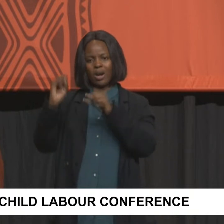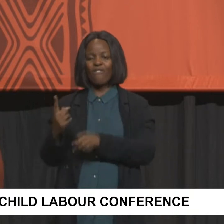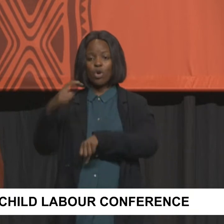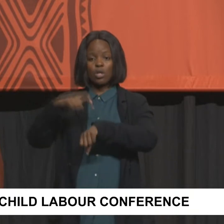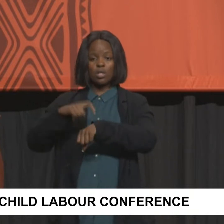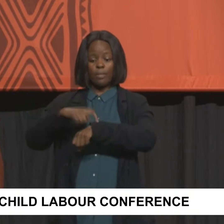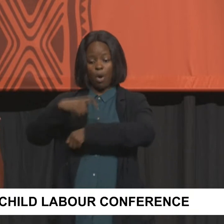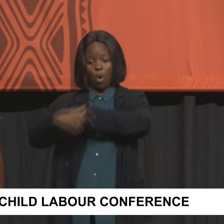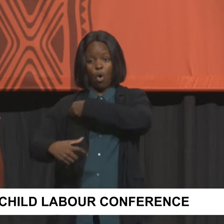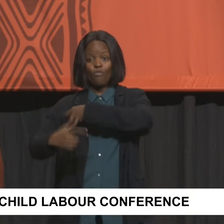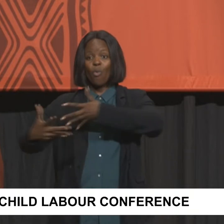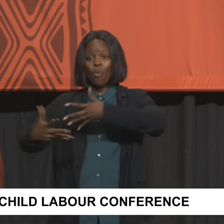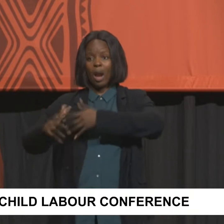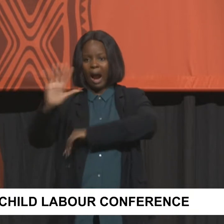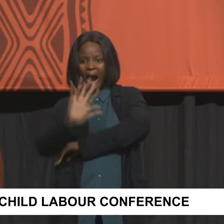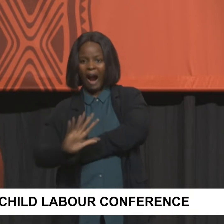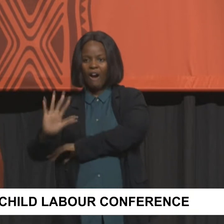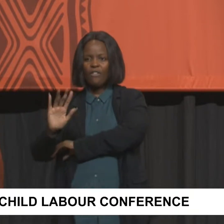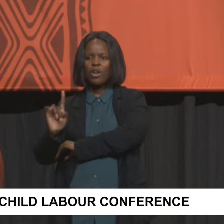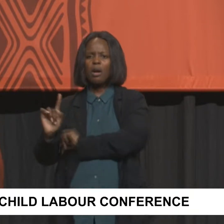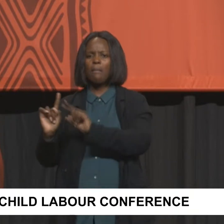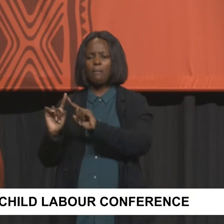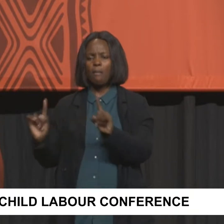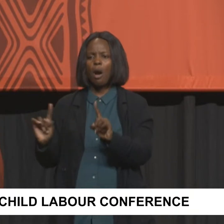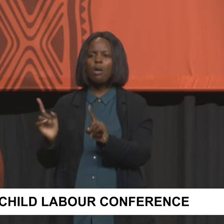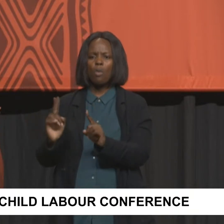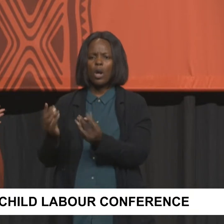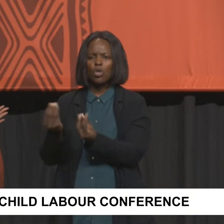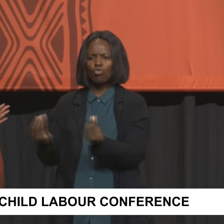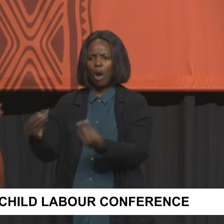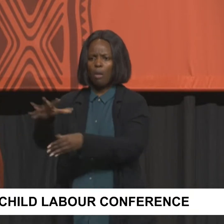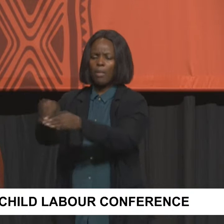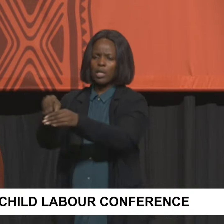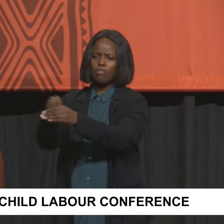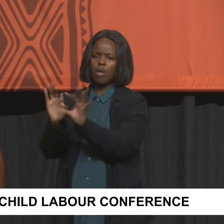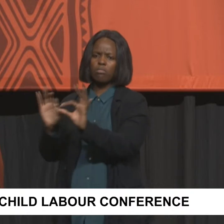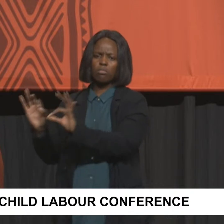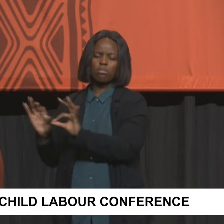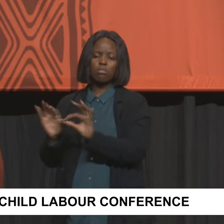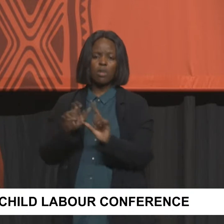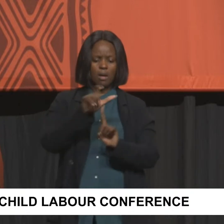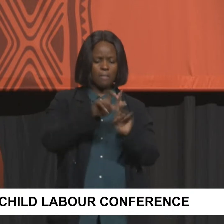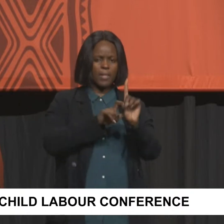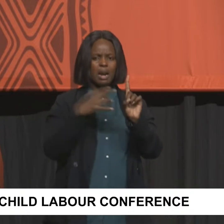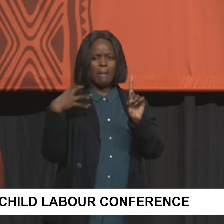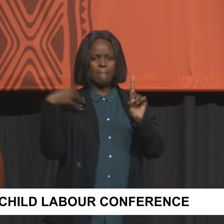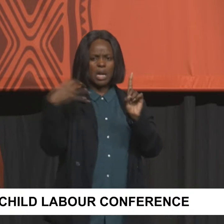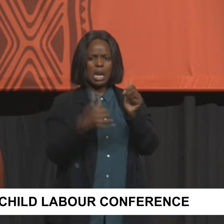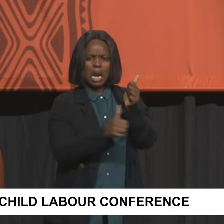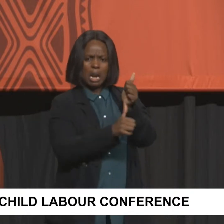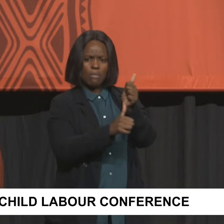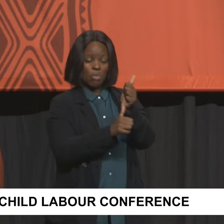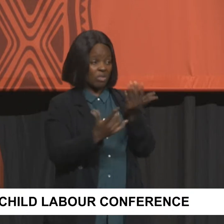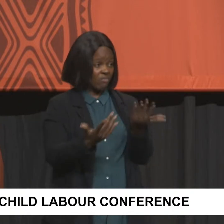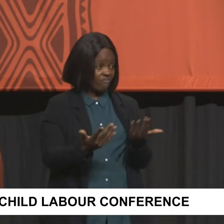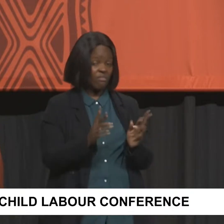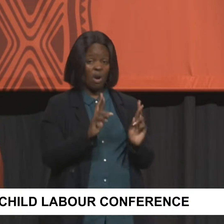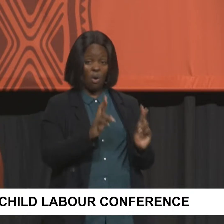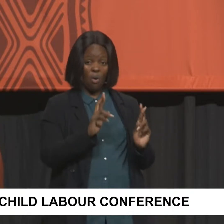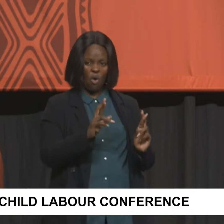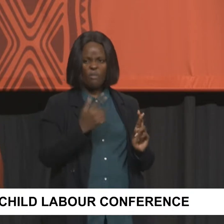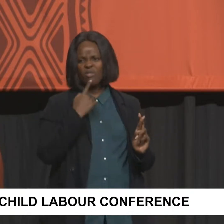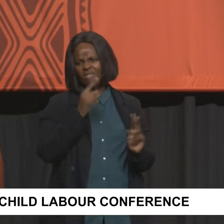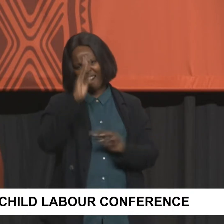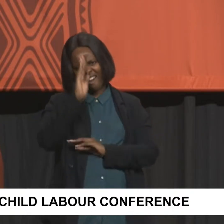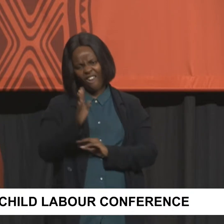this conference in Africa, but for child participation. Deputy Minister, I believe you're just saying a